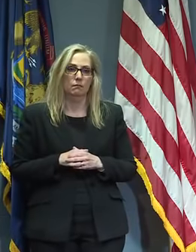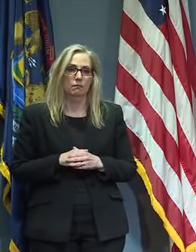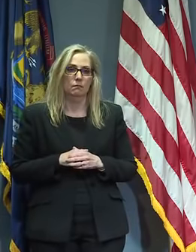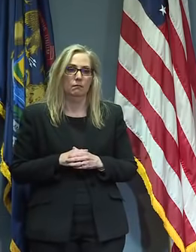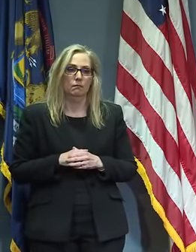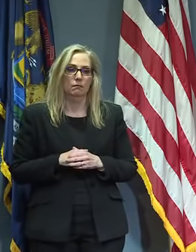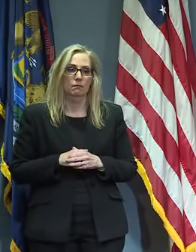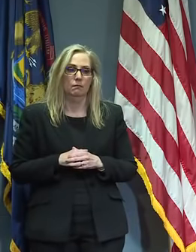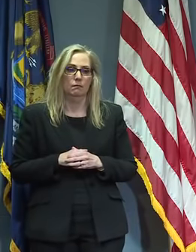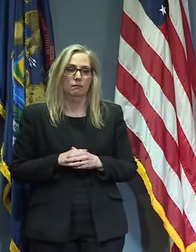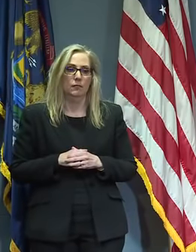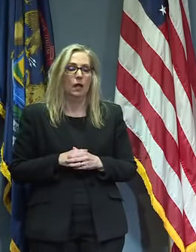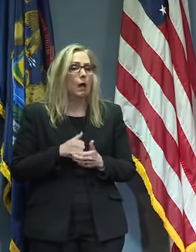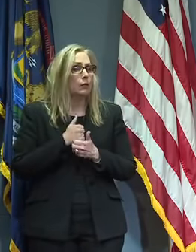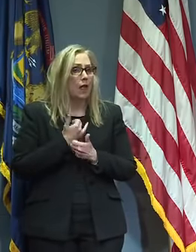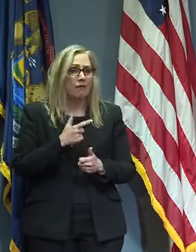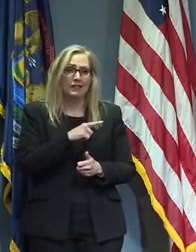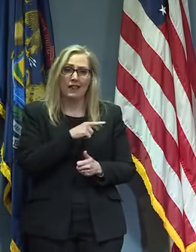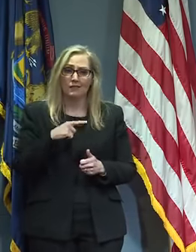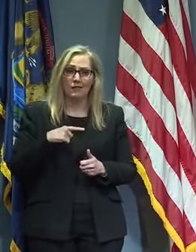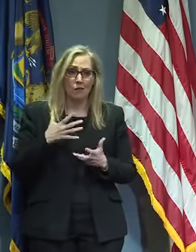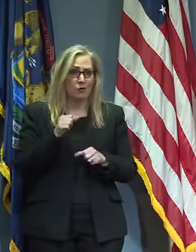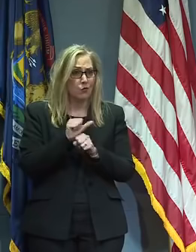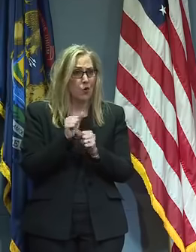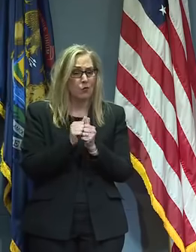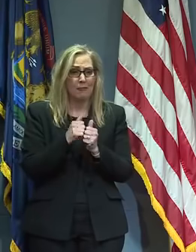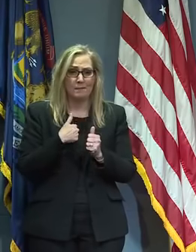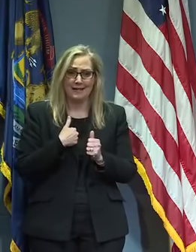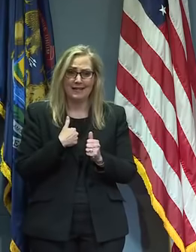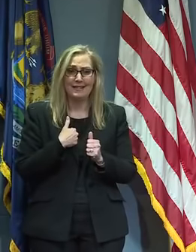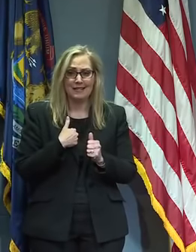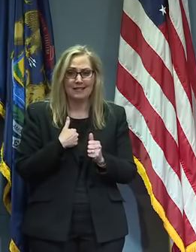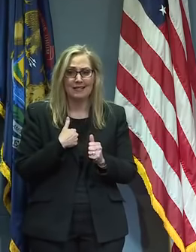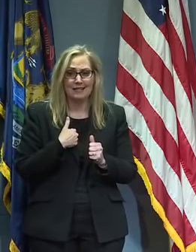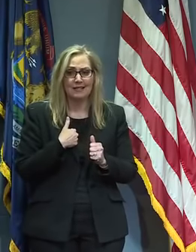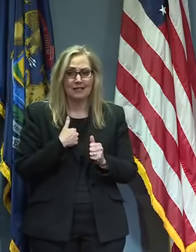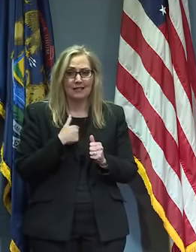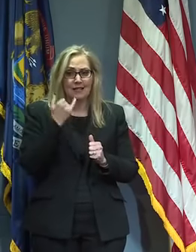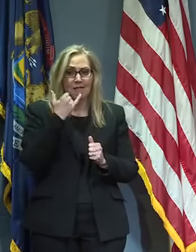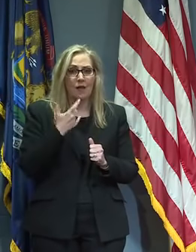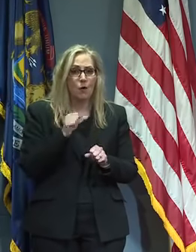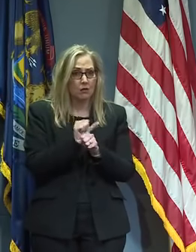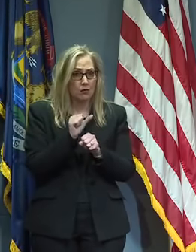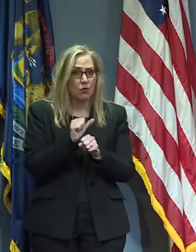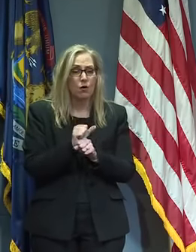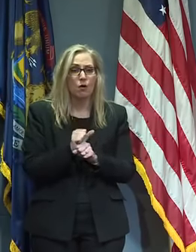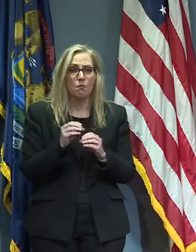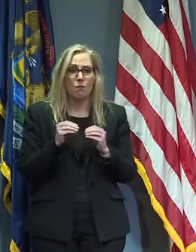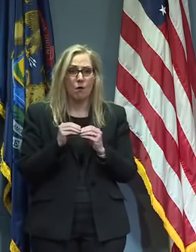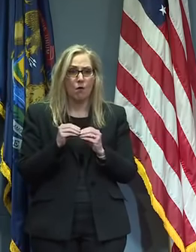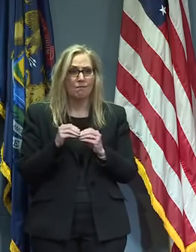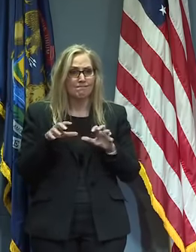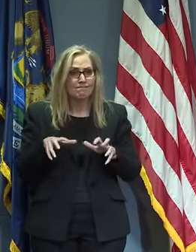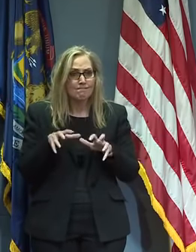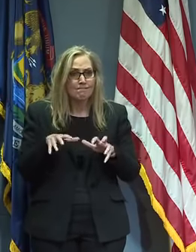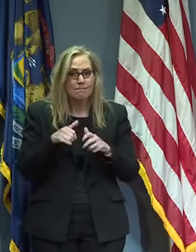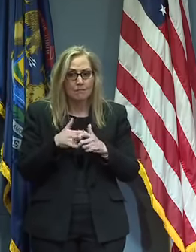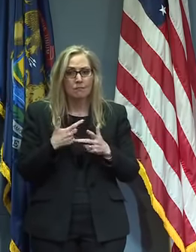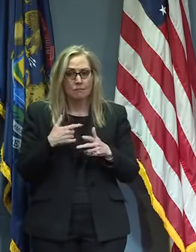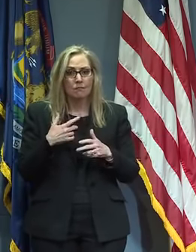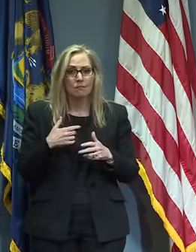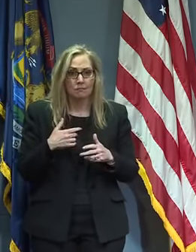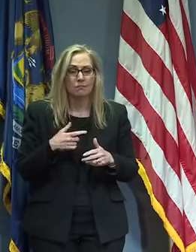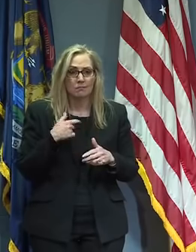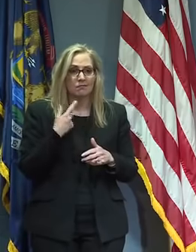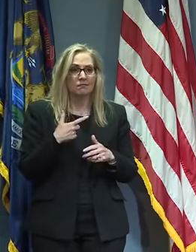I would love if the legislature wanted to work with me to make it even more robust in terms of our vote by mail program, and